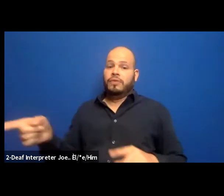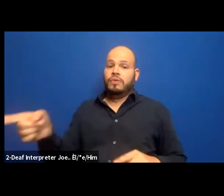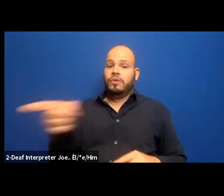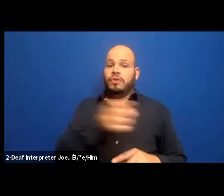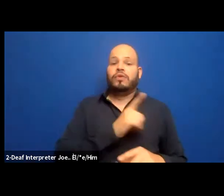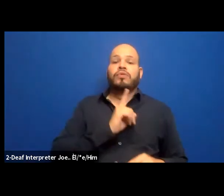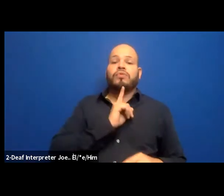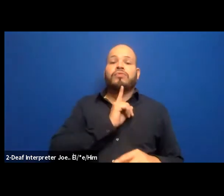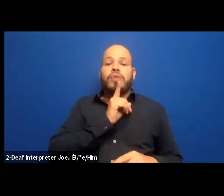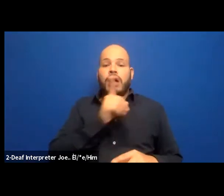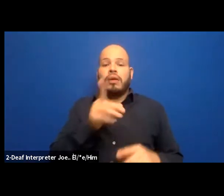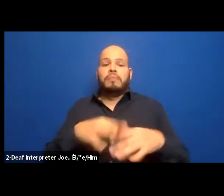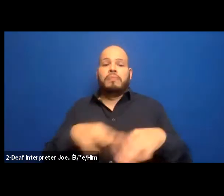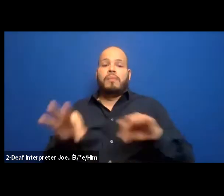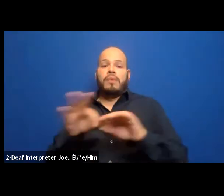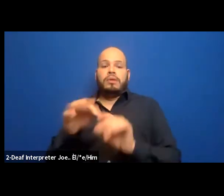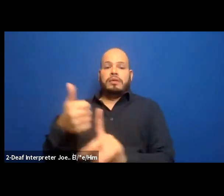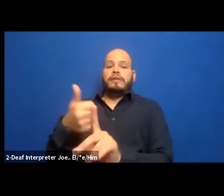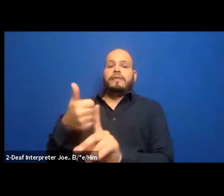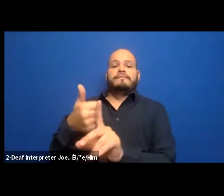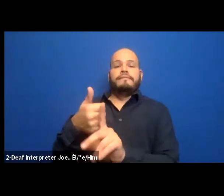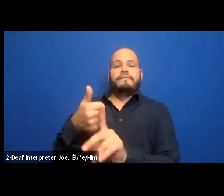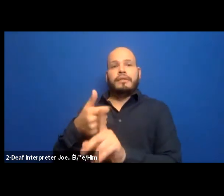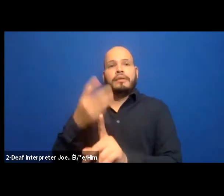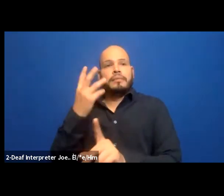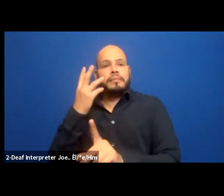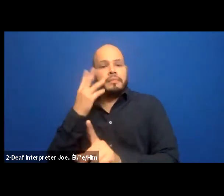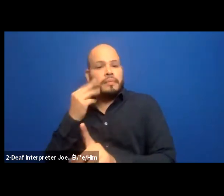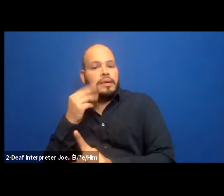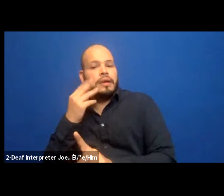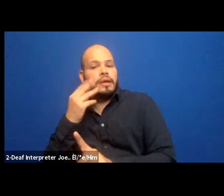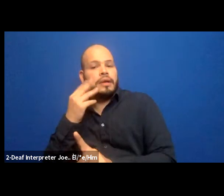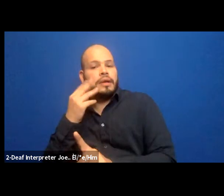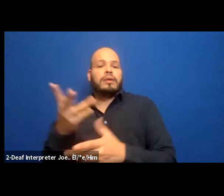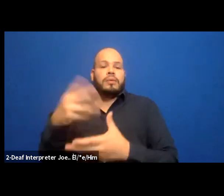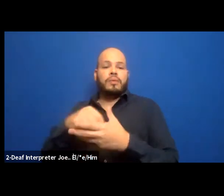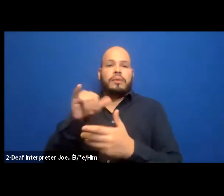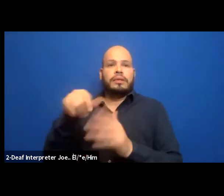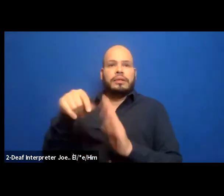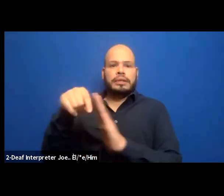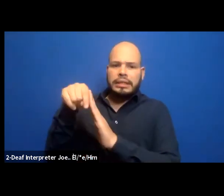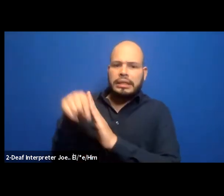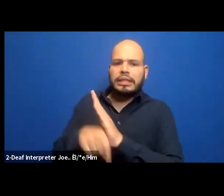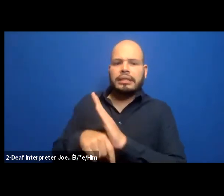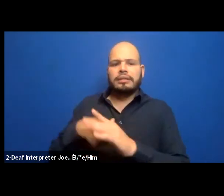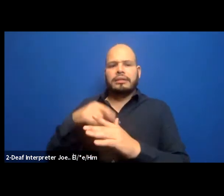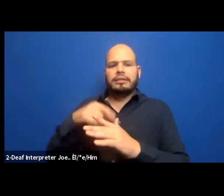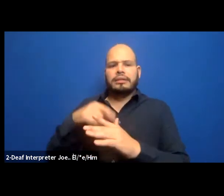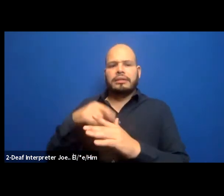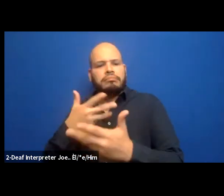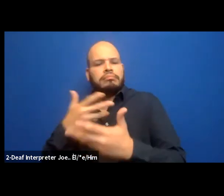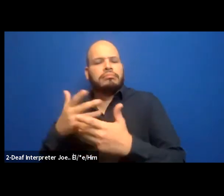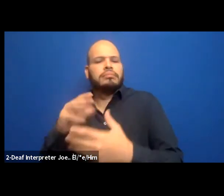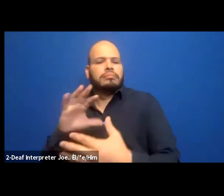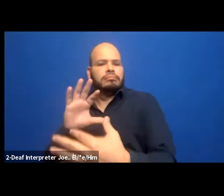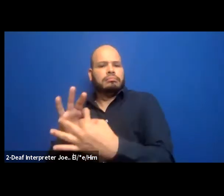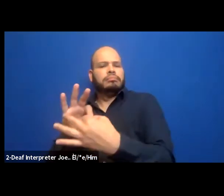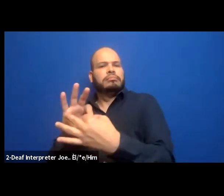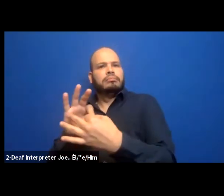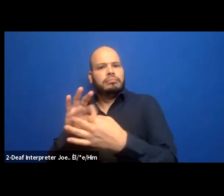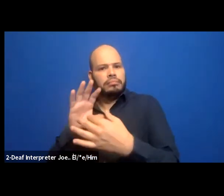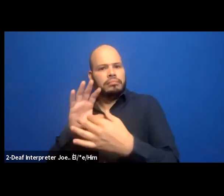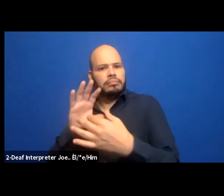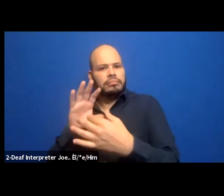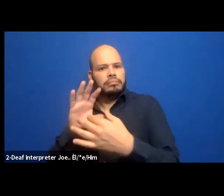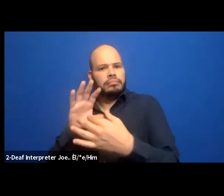conditions of the prison industrial complex, right? And using that experience as being what is